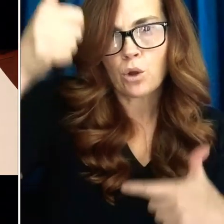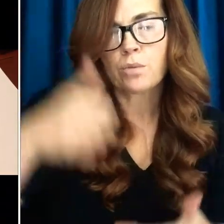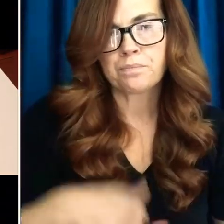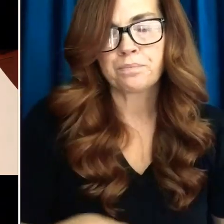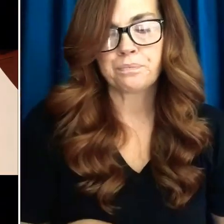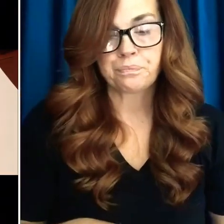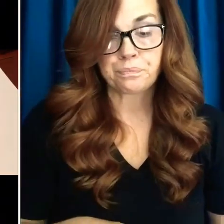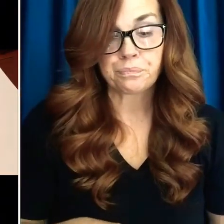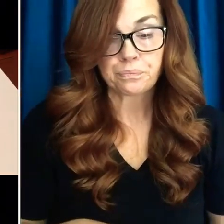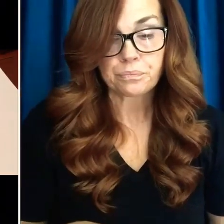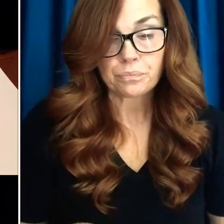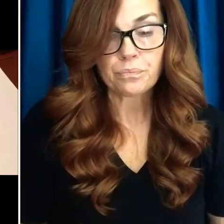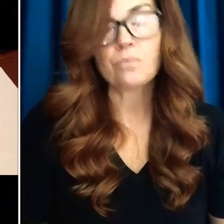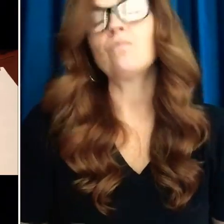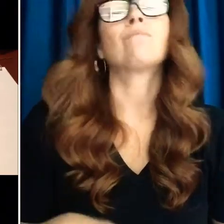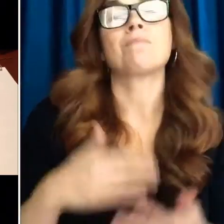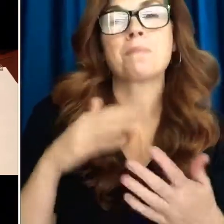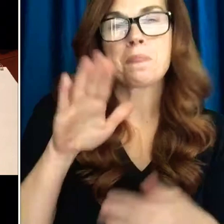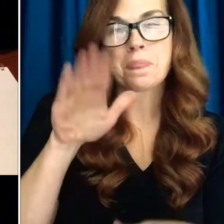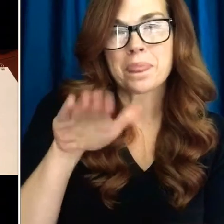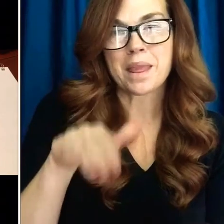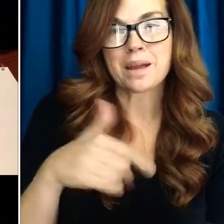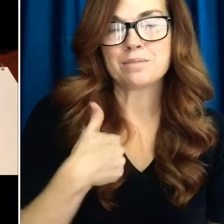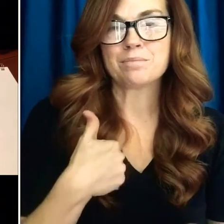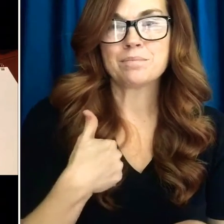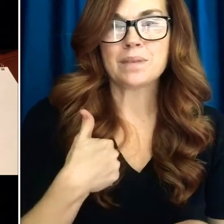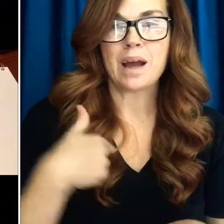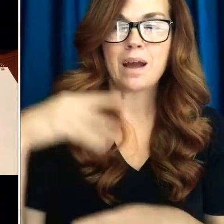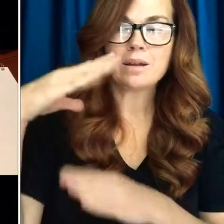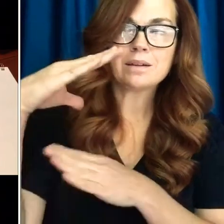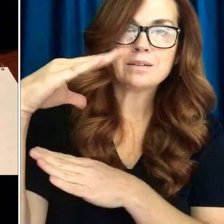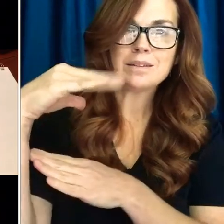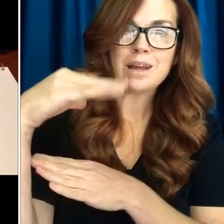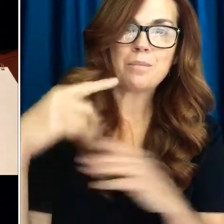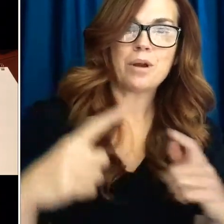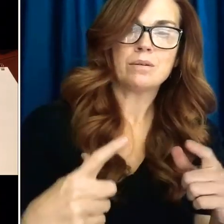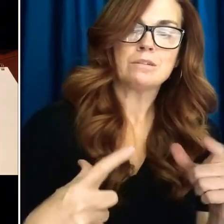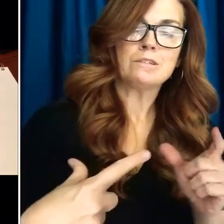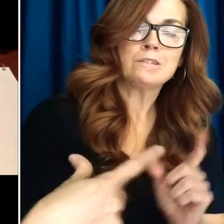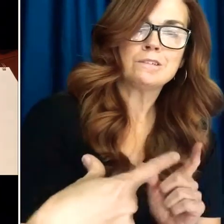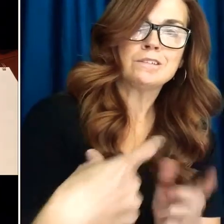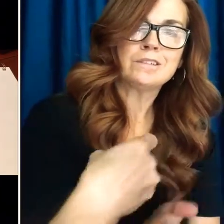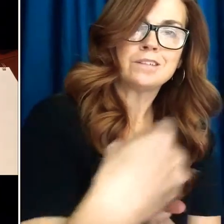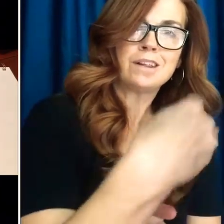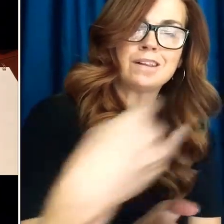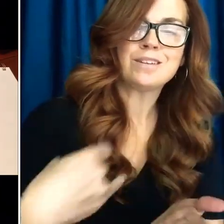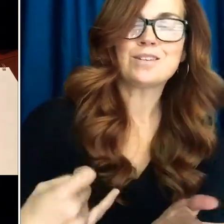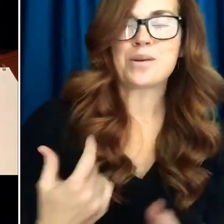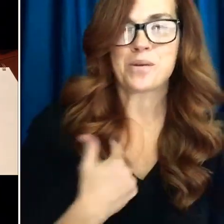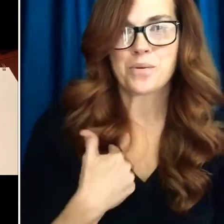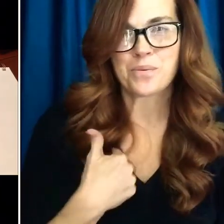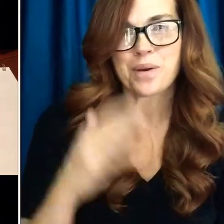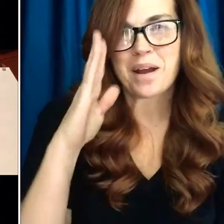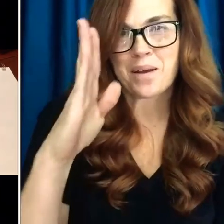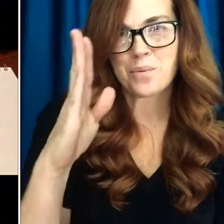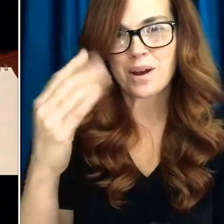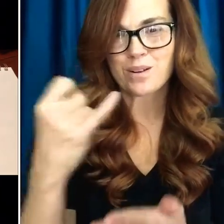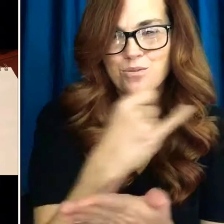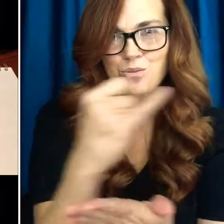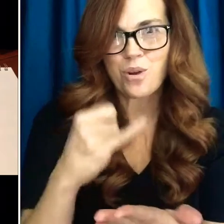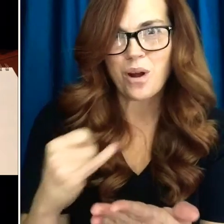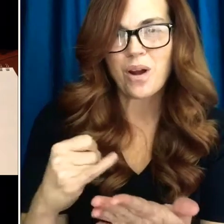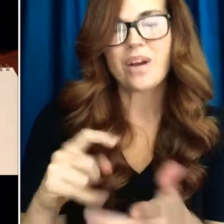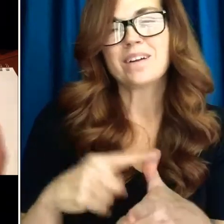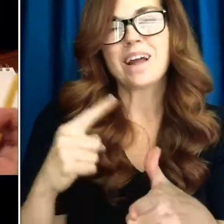I am drawing this oriented towards you guys, and so it's not towards me. So I am going to draw this on here